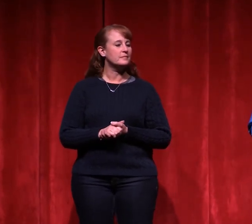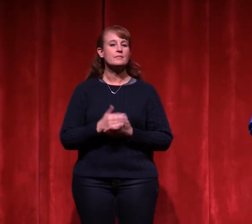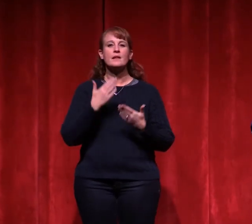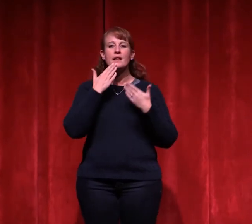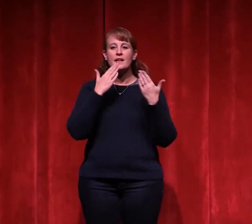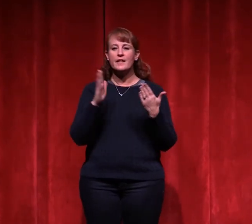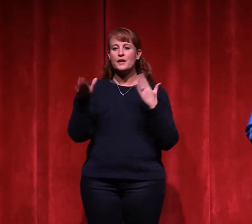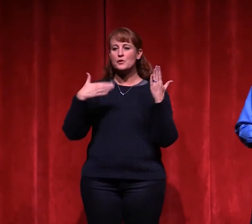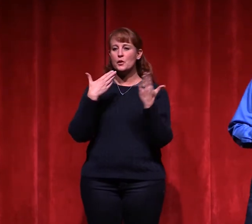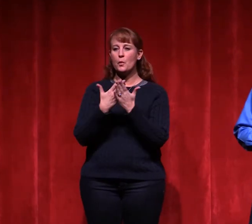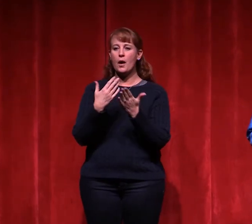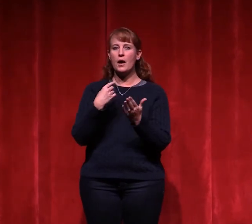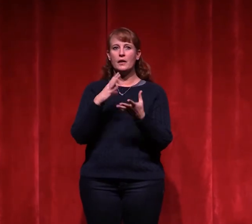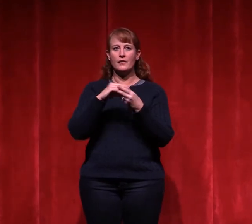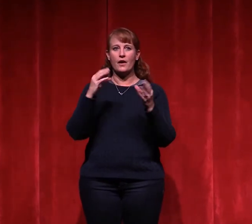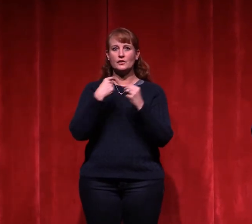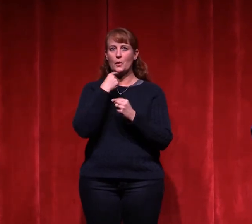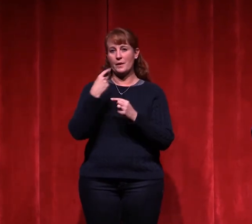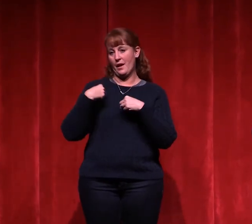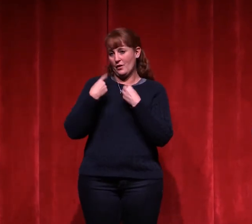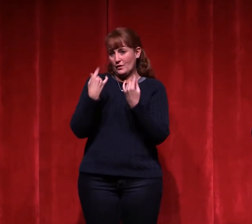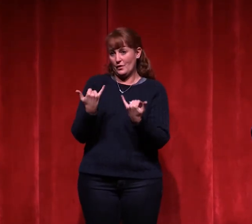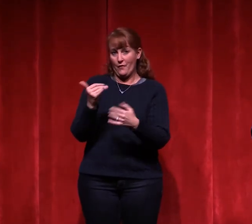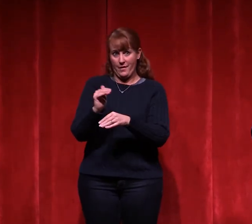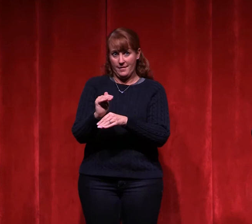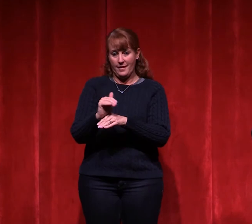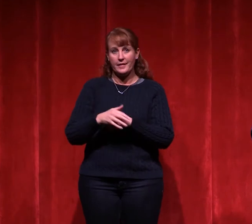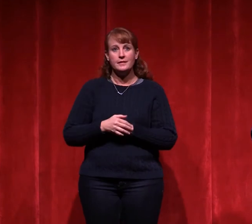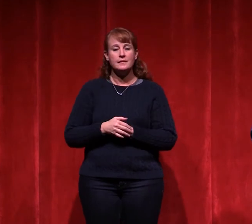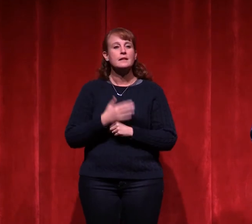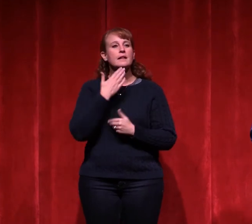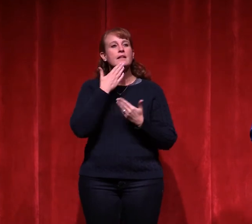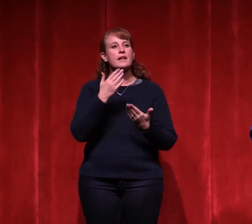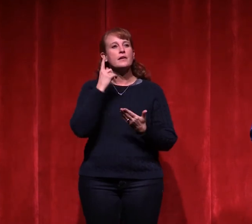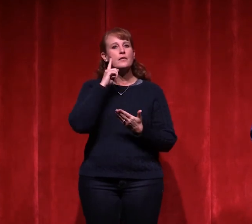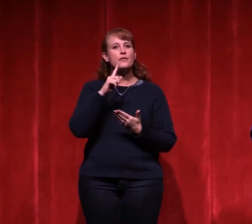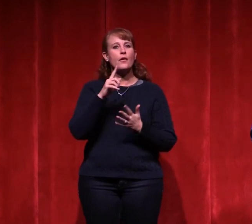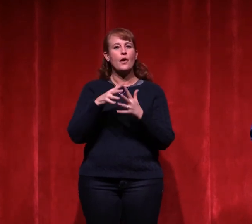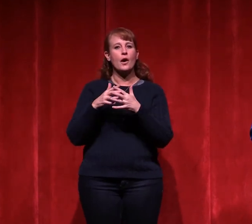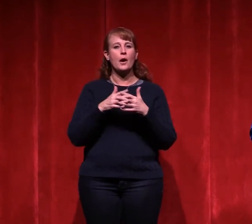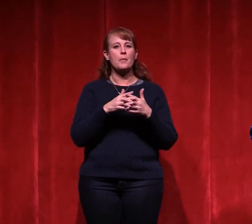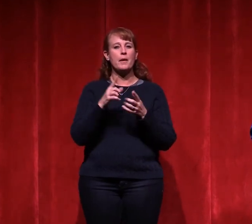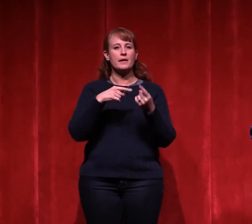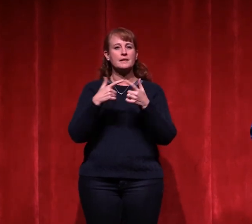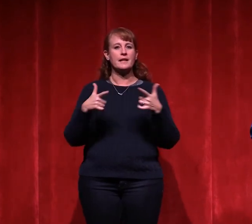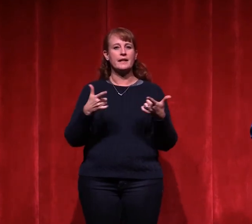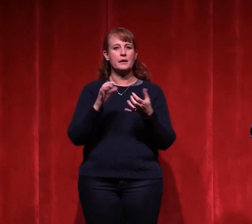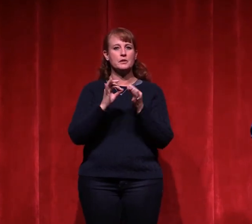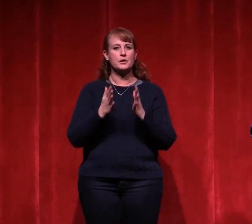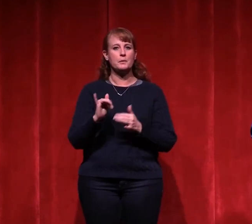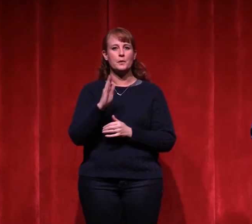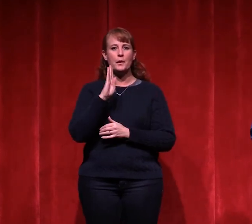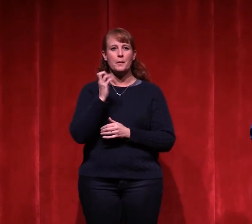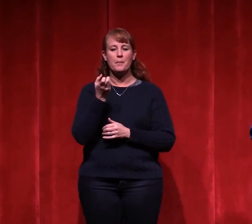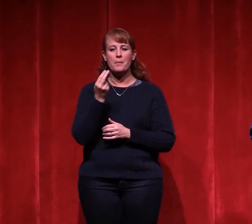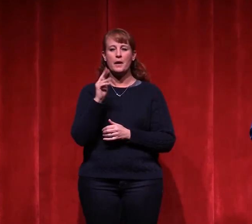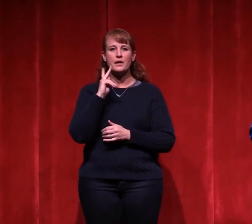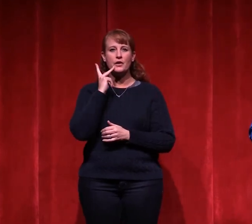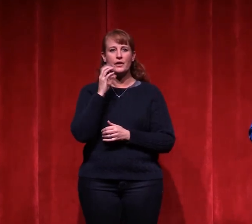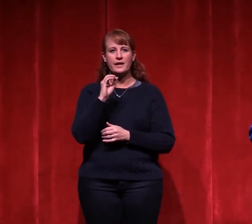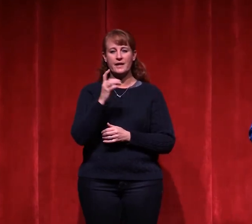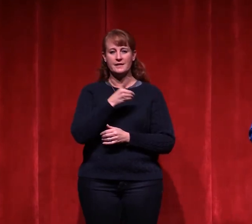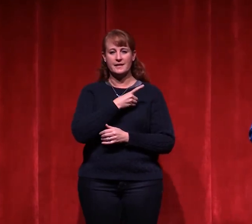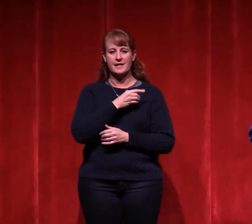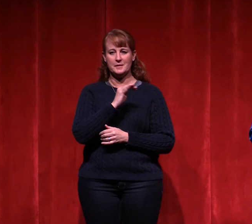Thank you to all of our storytellers so far tonight. Thank you to our American Sign Language interpreters as well, Bonnie Curian and Denise